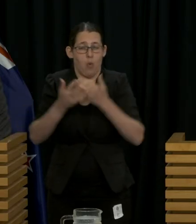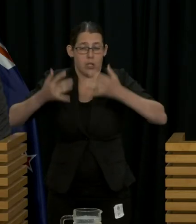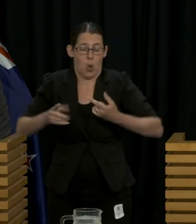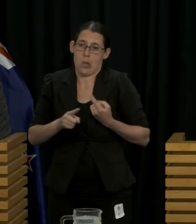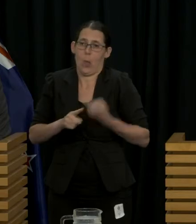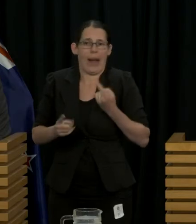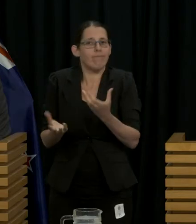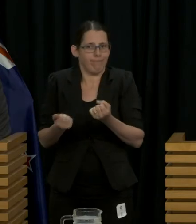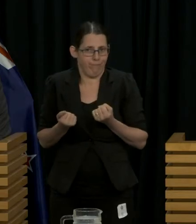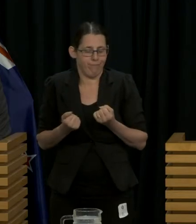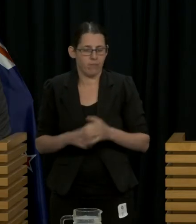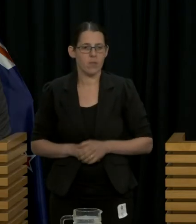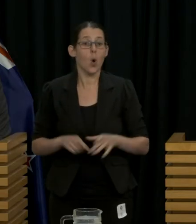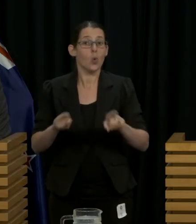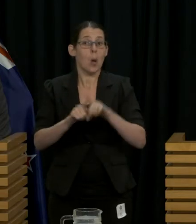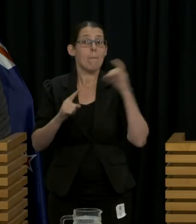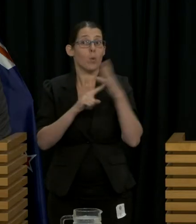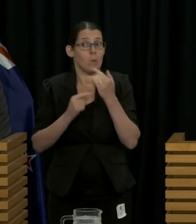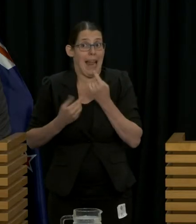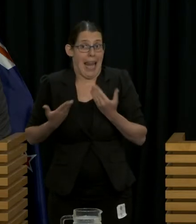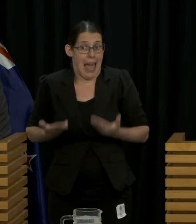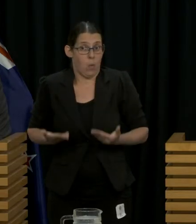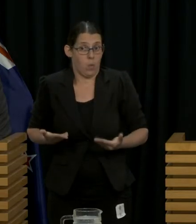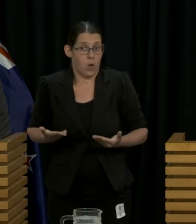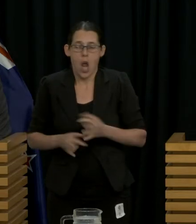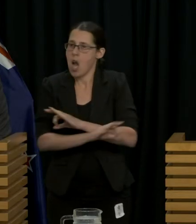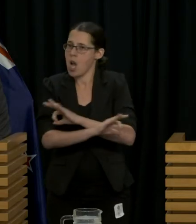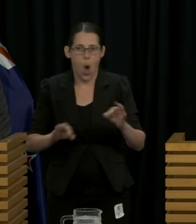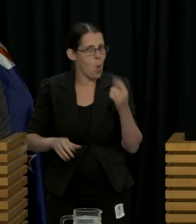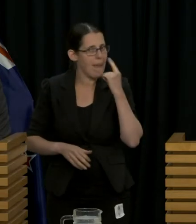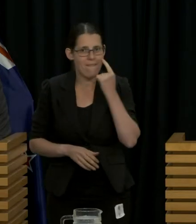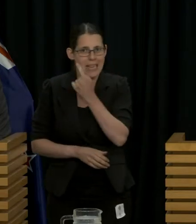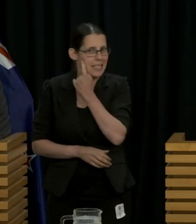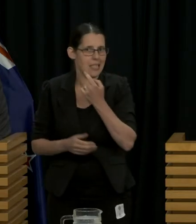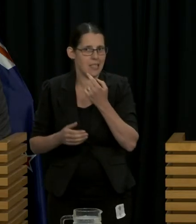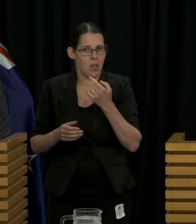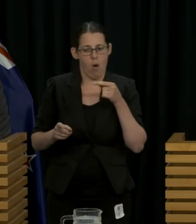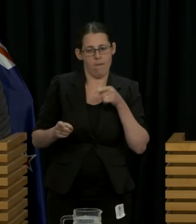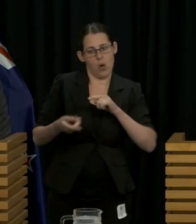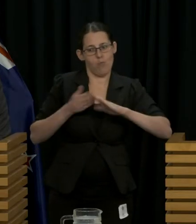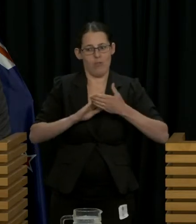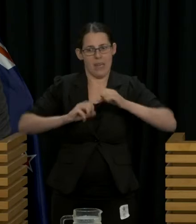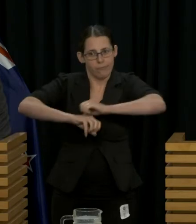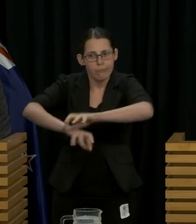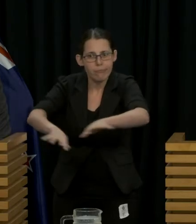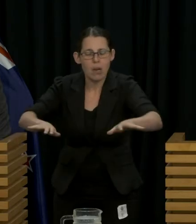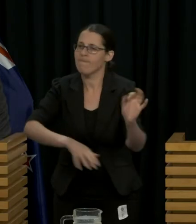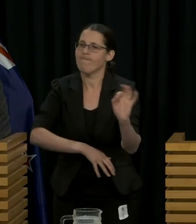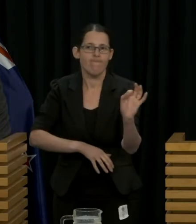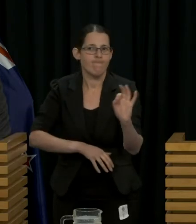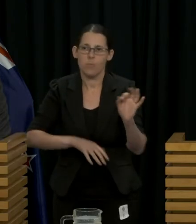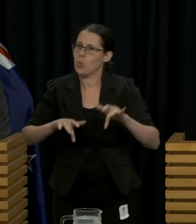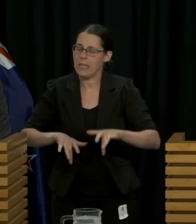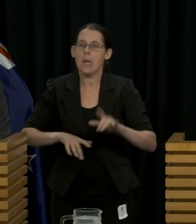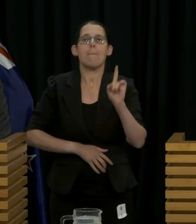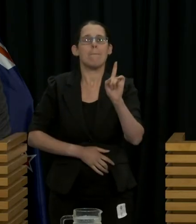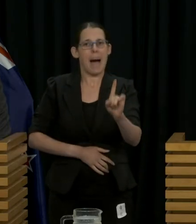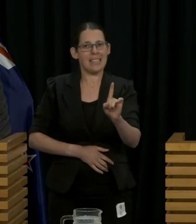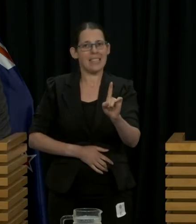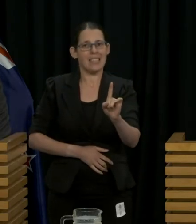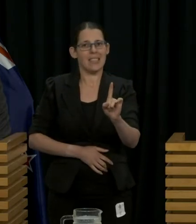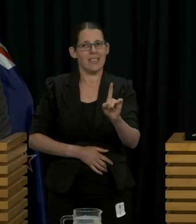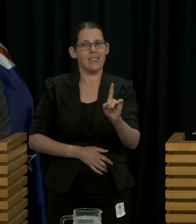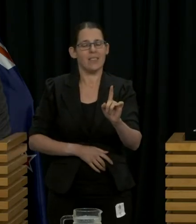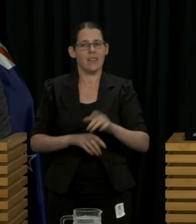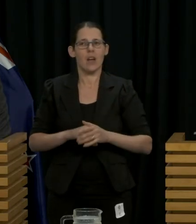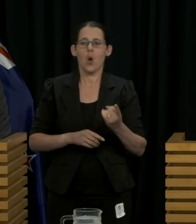important to point out at this stage we have no evidence of any community transmission, but of course we are responding and acting accordingly